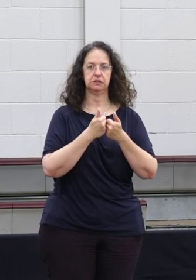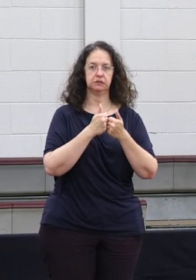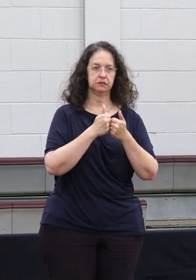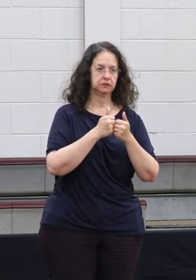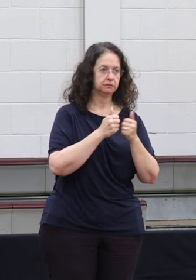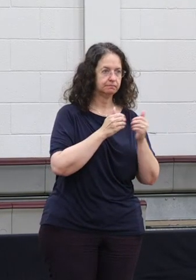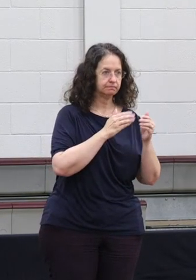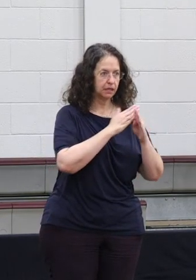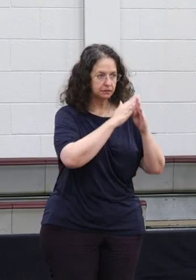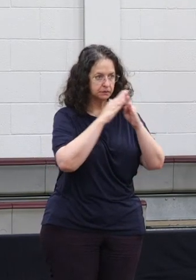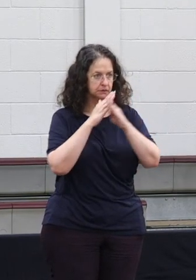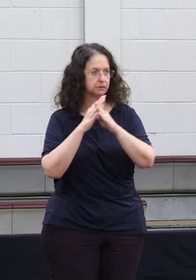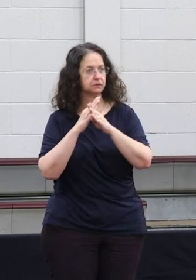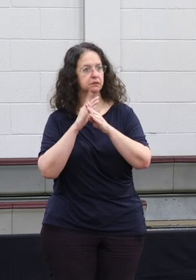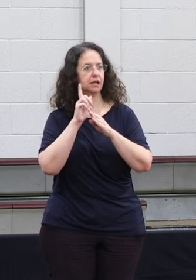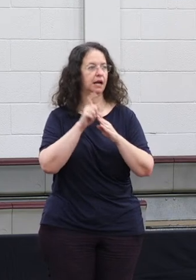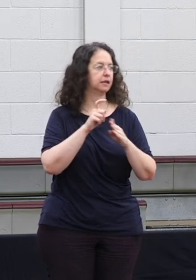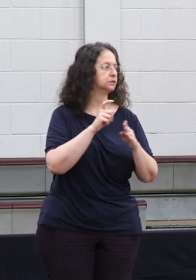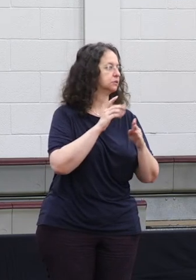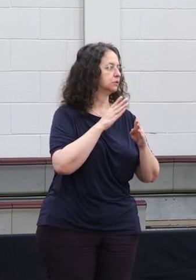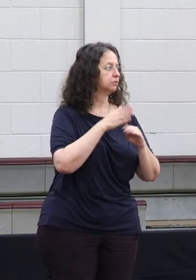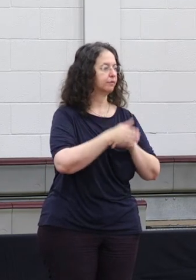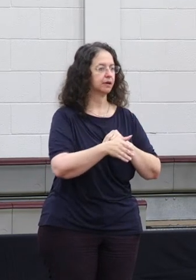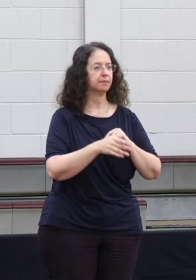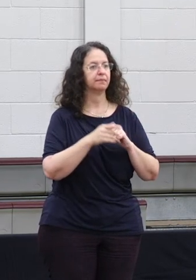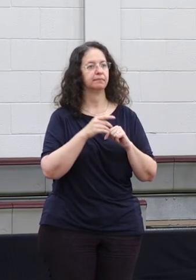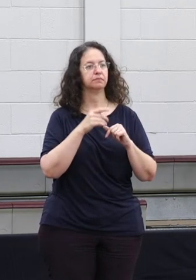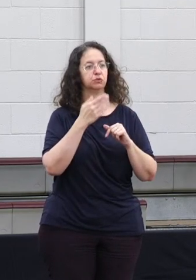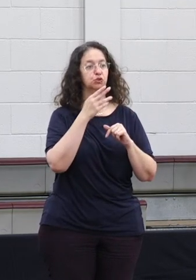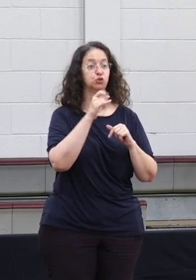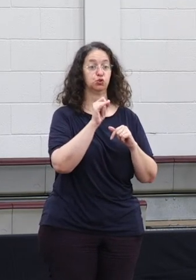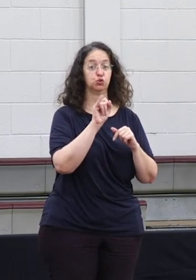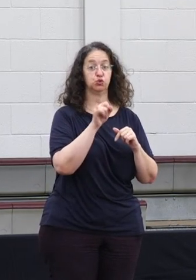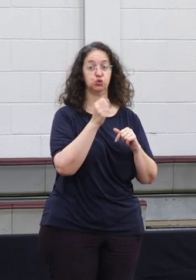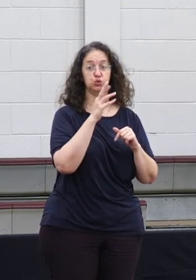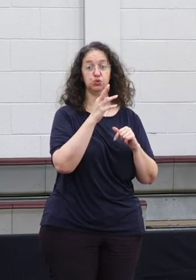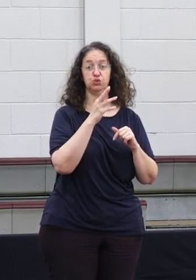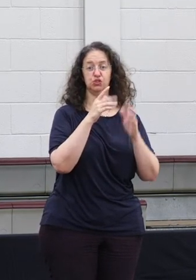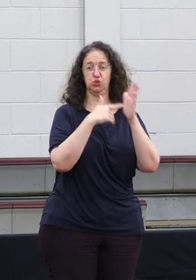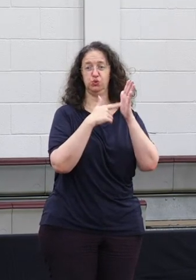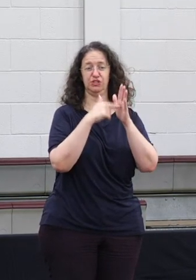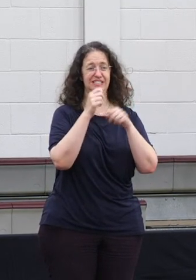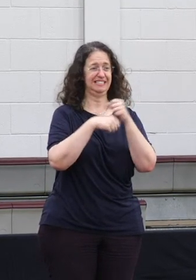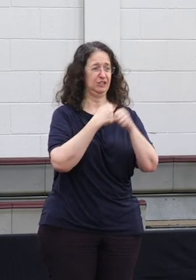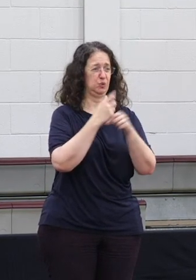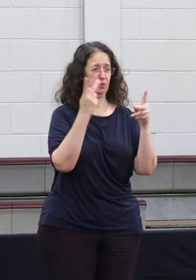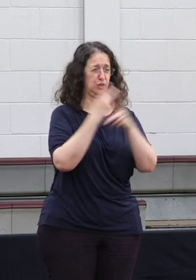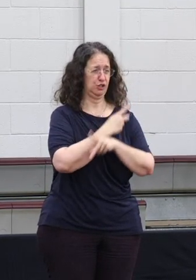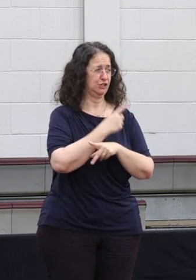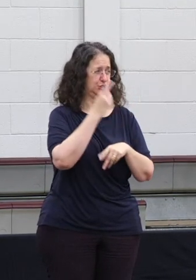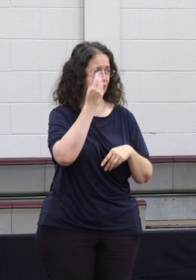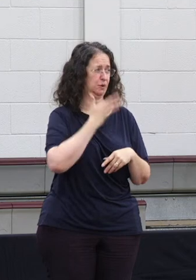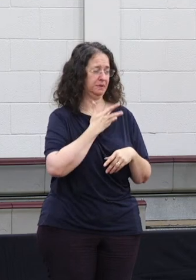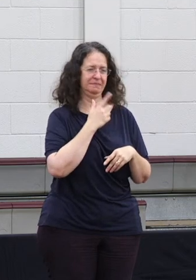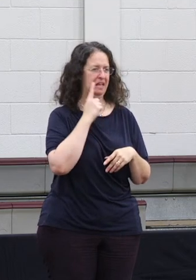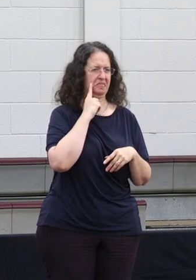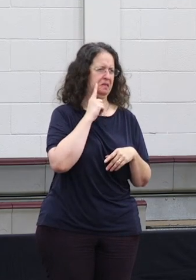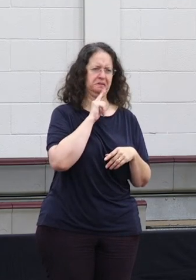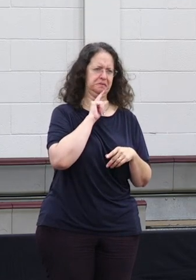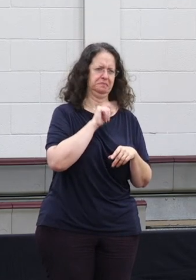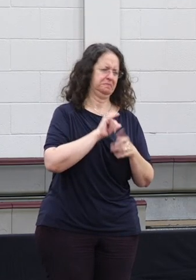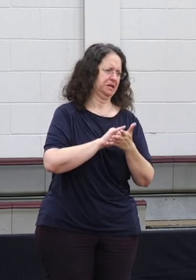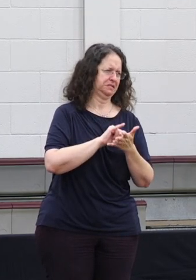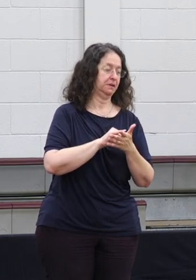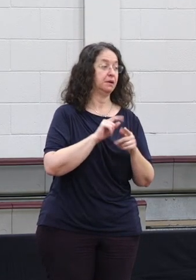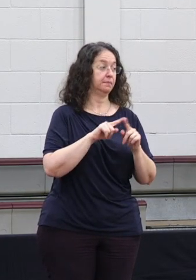had to overcome. When people said junior year of high school was the worst year, I didn't think they were telling the truth. Junior year,